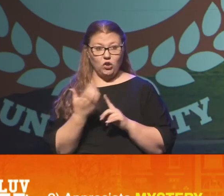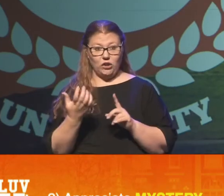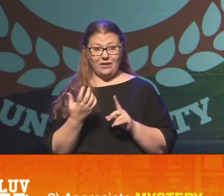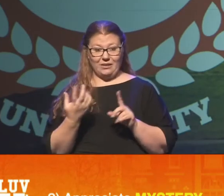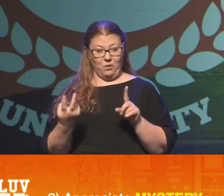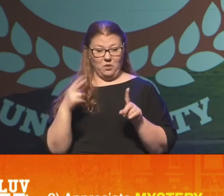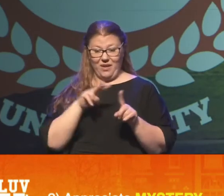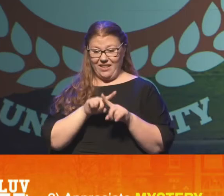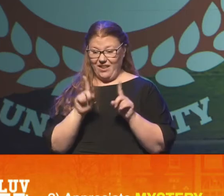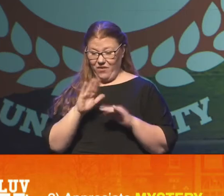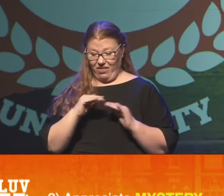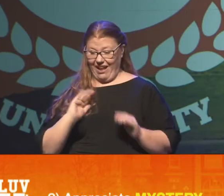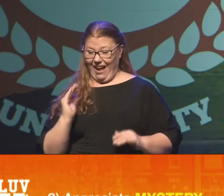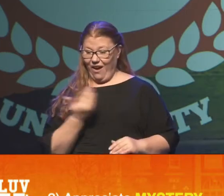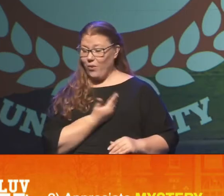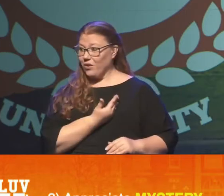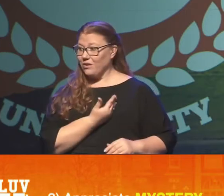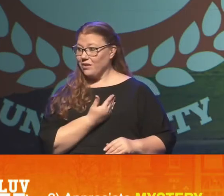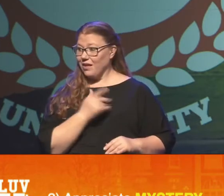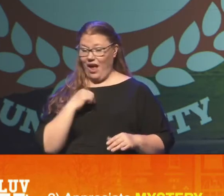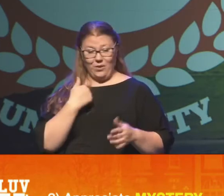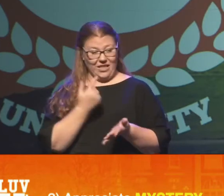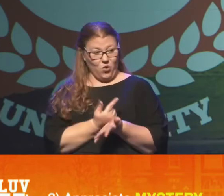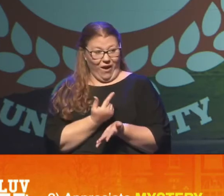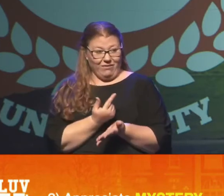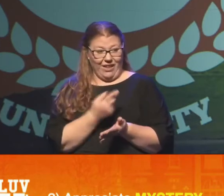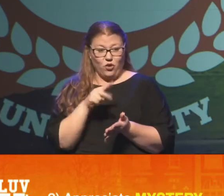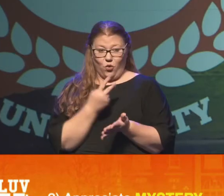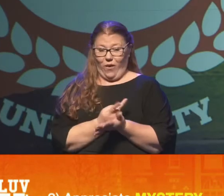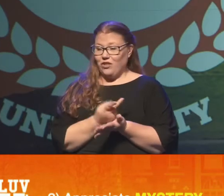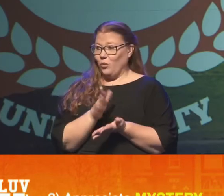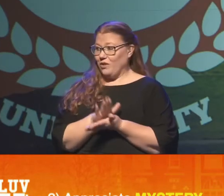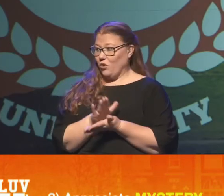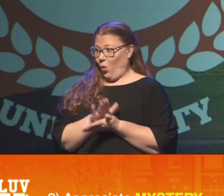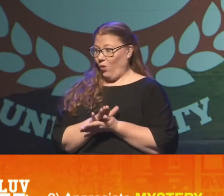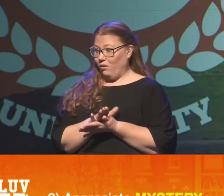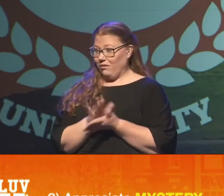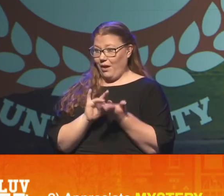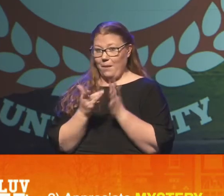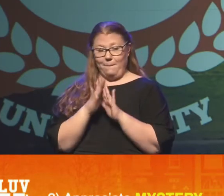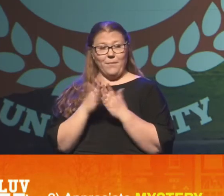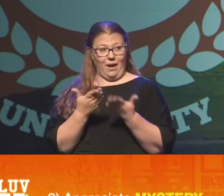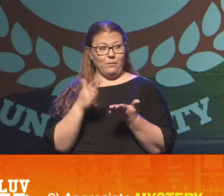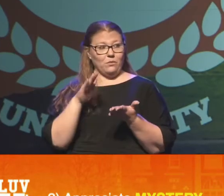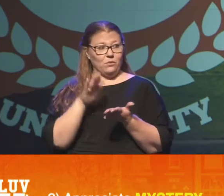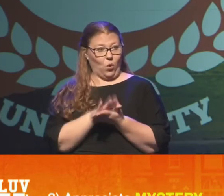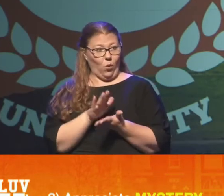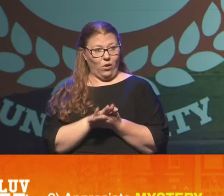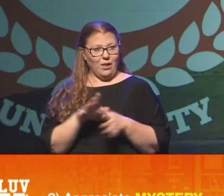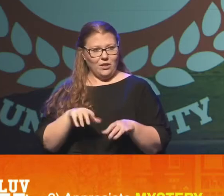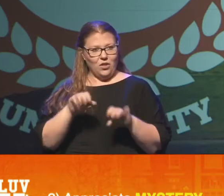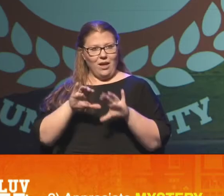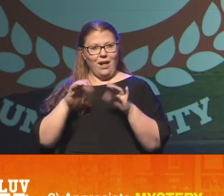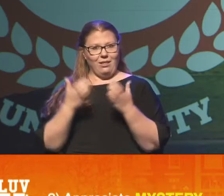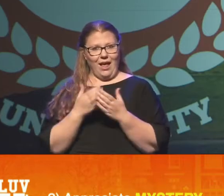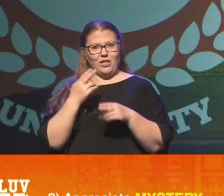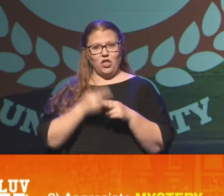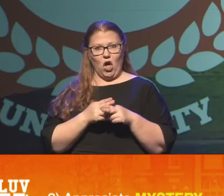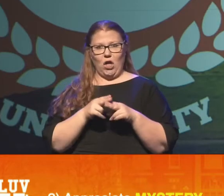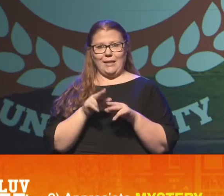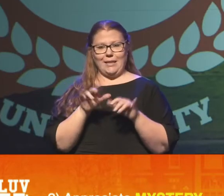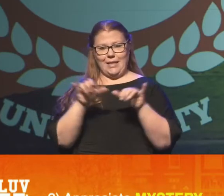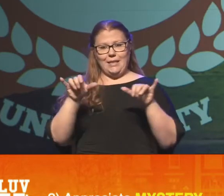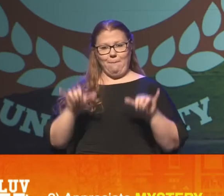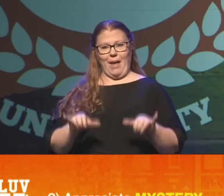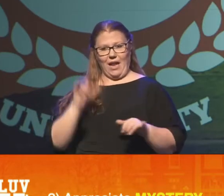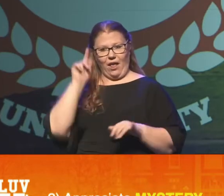than ours. When I was in graduate school, seminary, I took this series of classes called Systematic Theology,